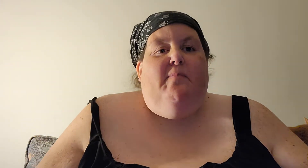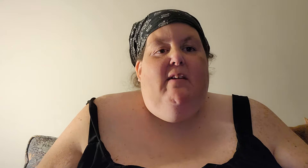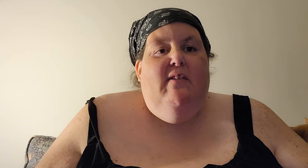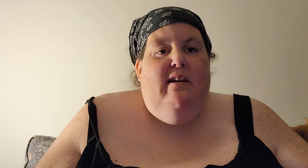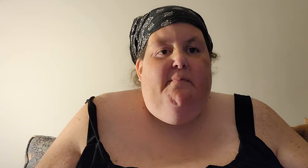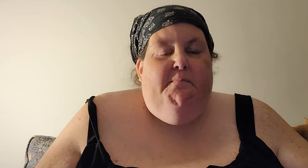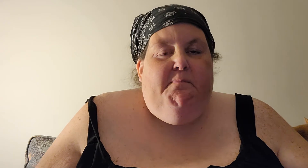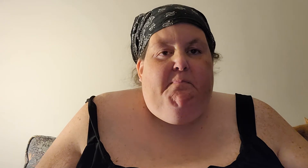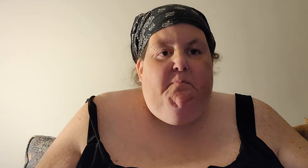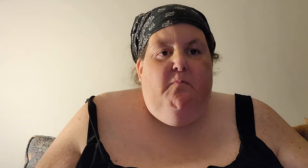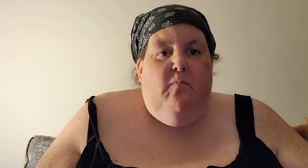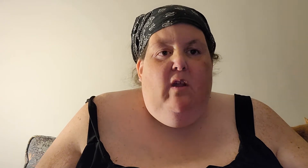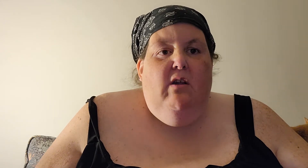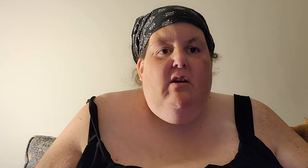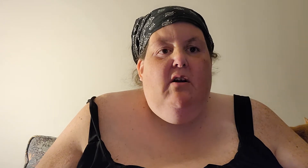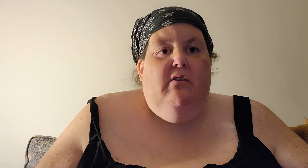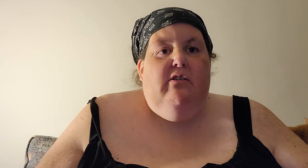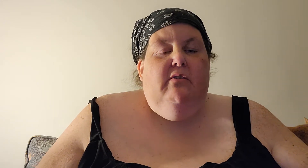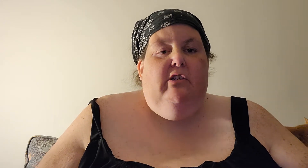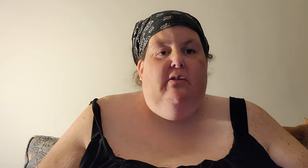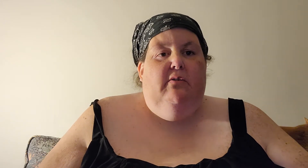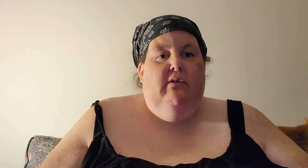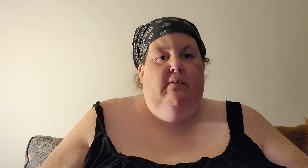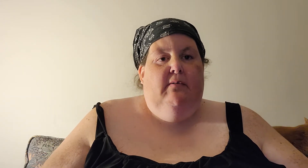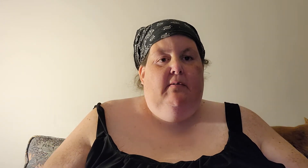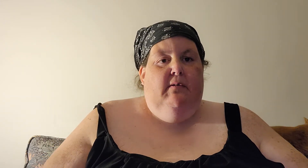And then you can also do